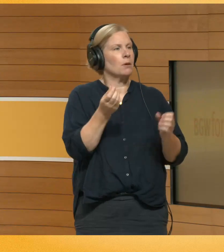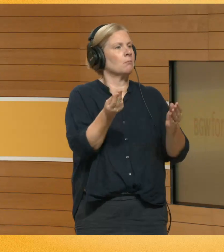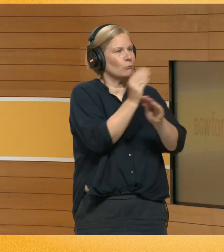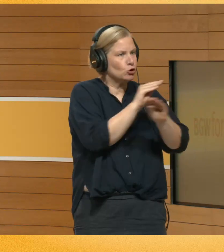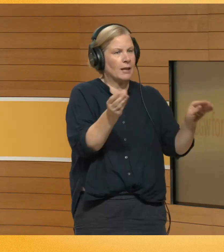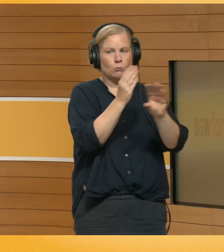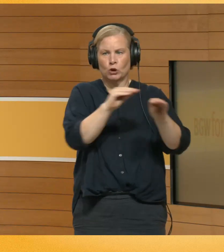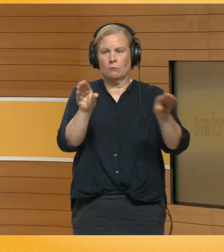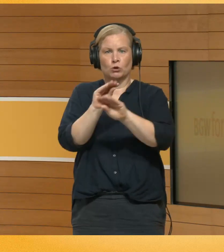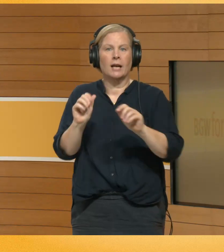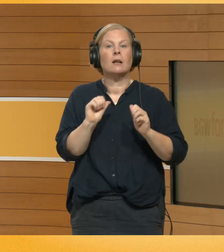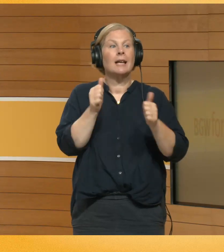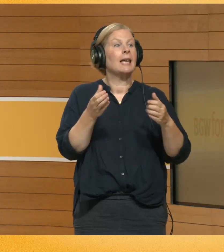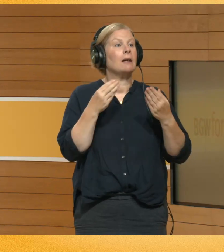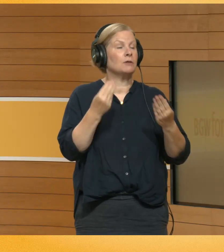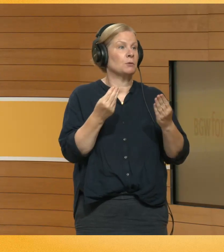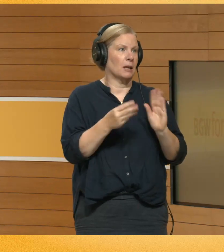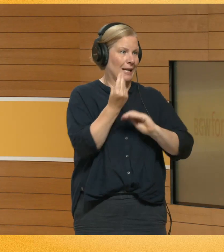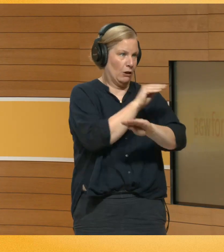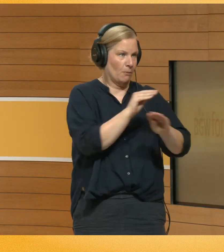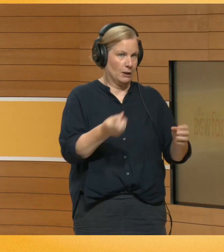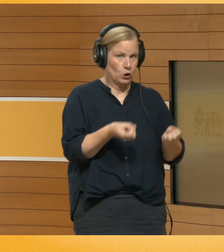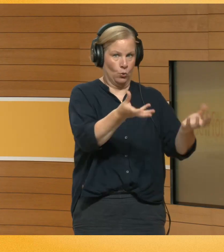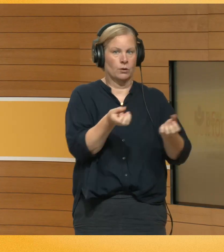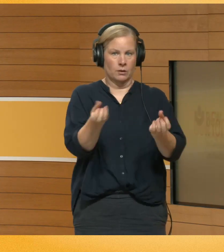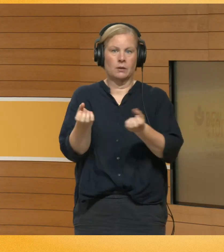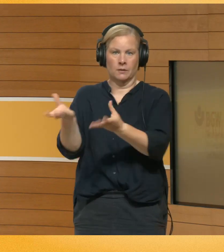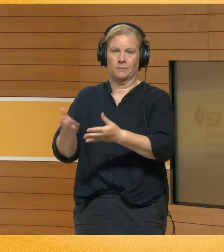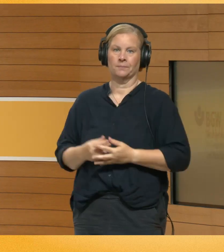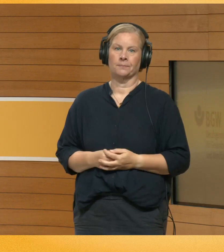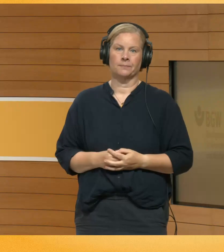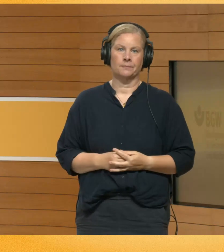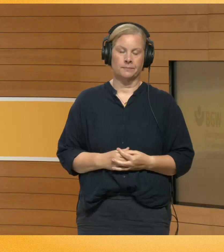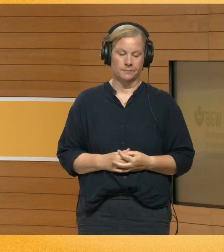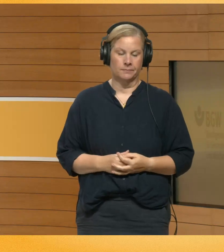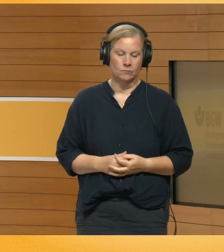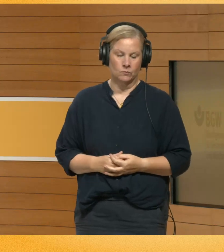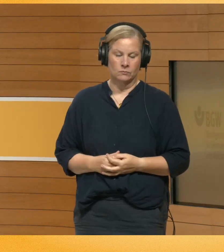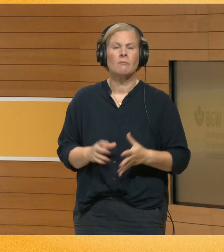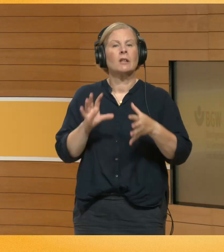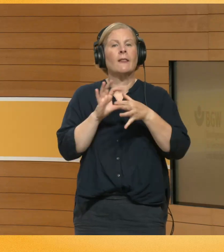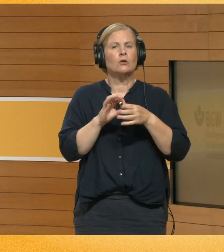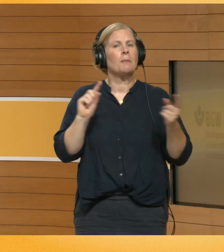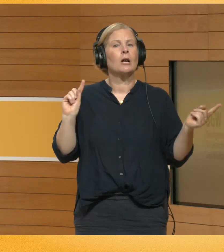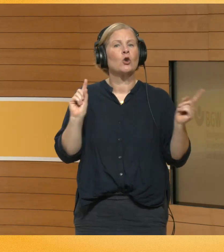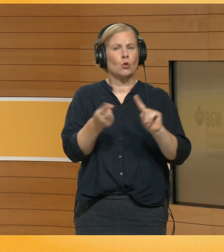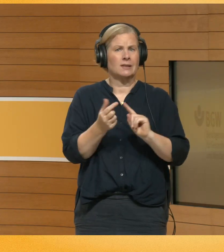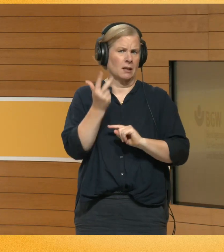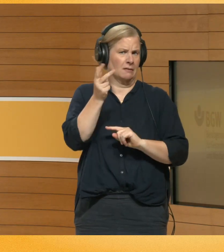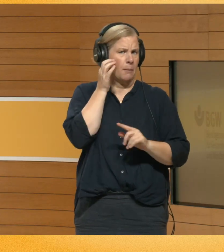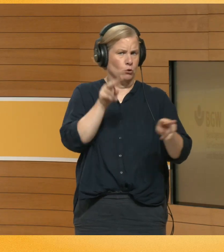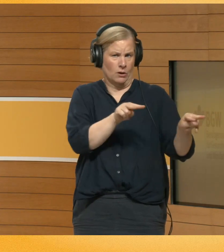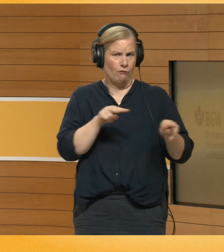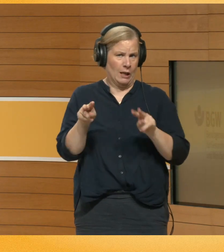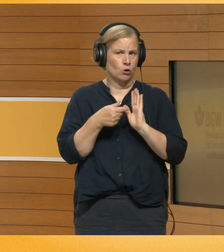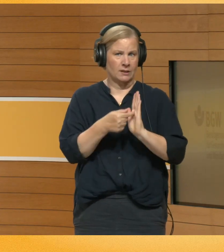on that in our communication. We try to raise awareness for these aids and tools. I'm going to show you